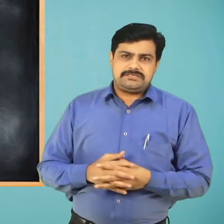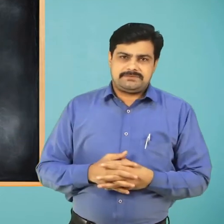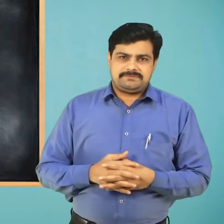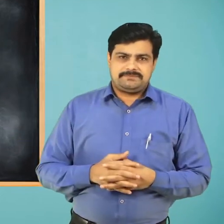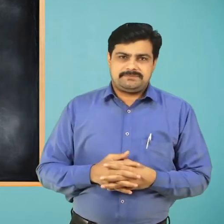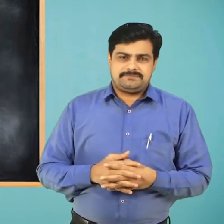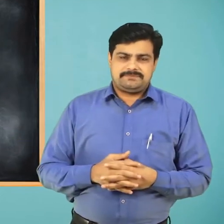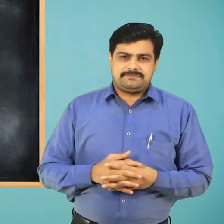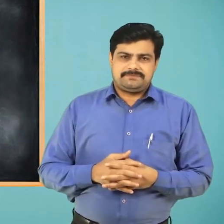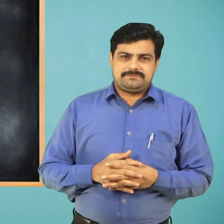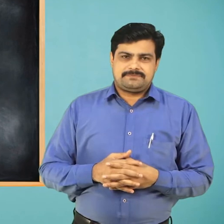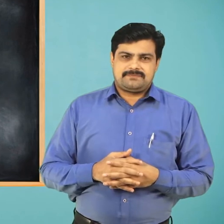voice.